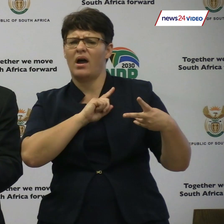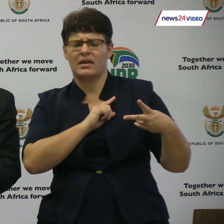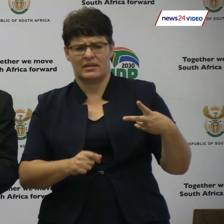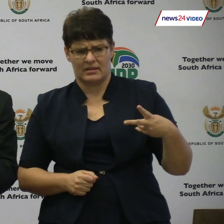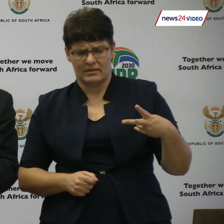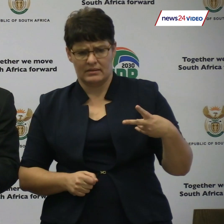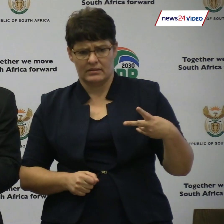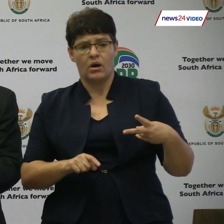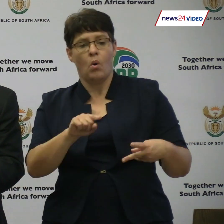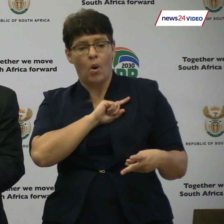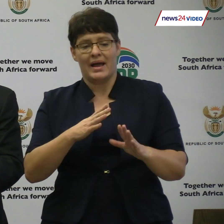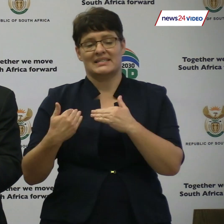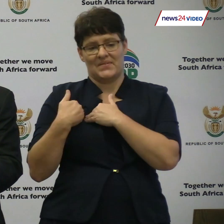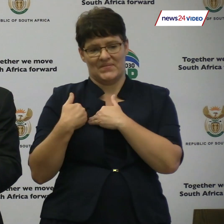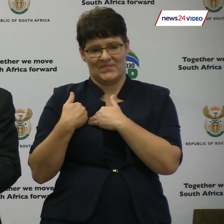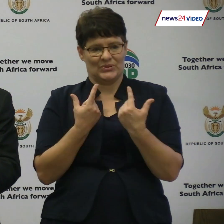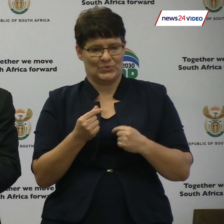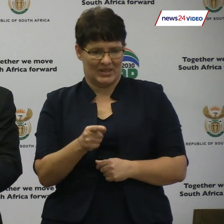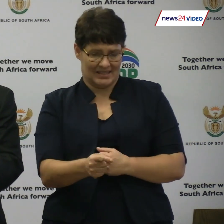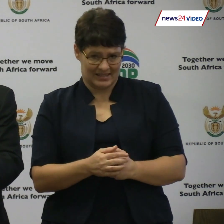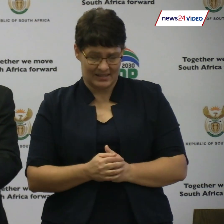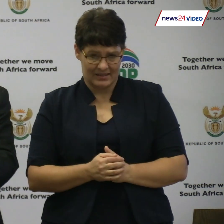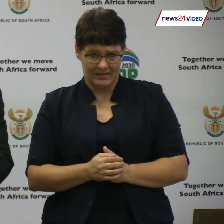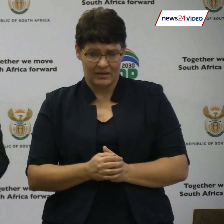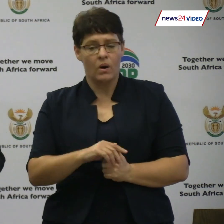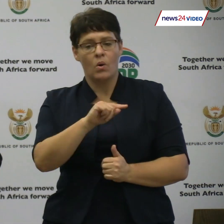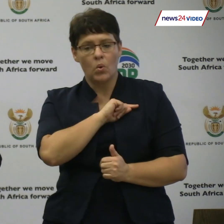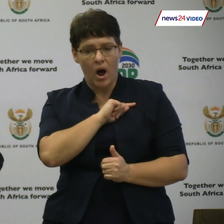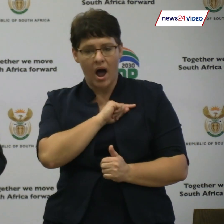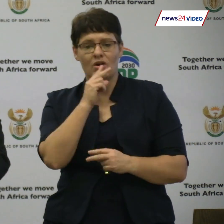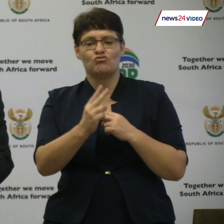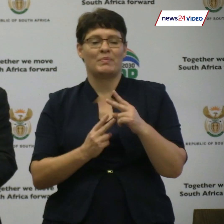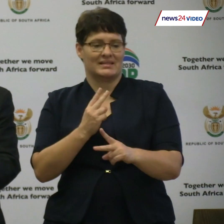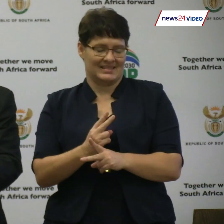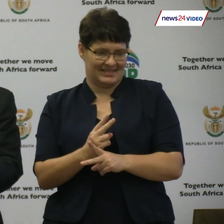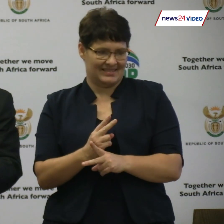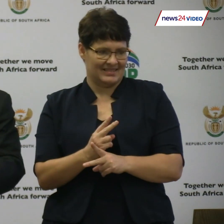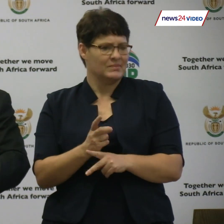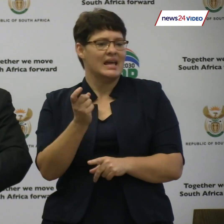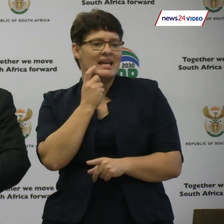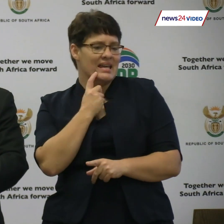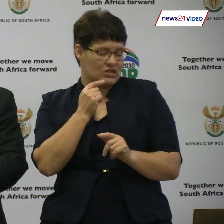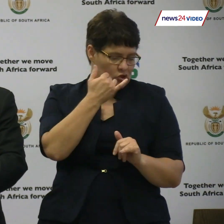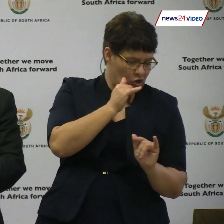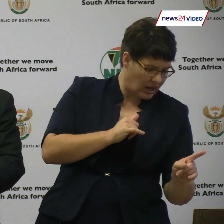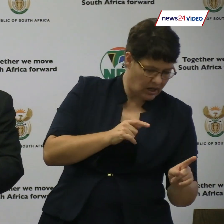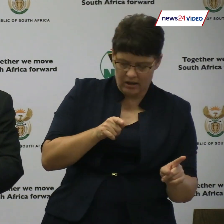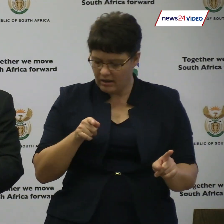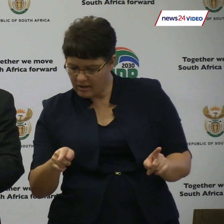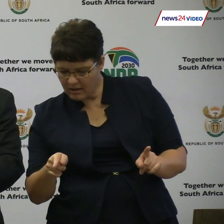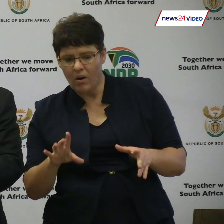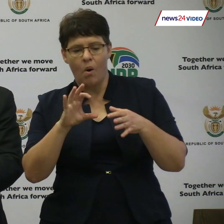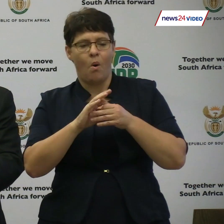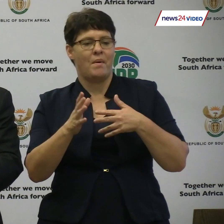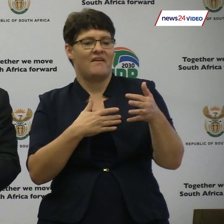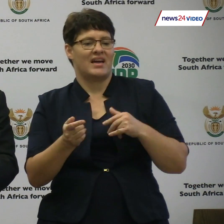are issuing them because it's safe to do so. Because they are repeats, we can easily check them against HANIS or